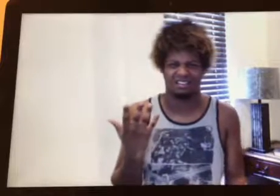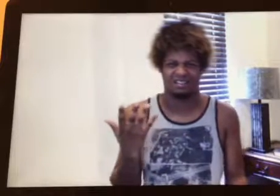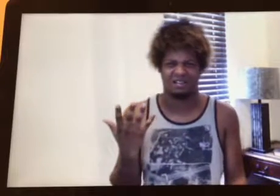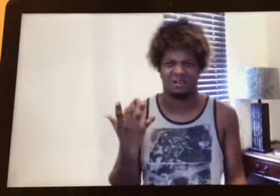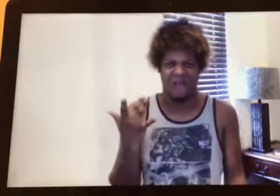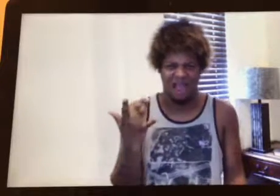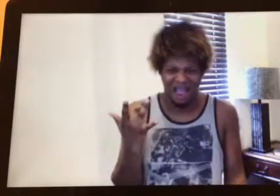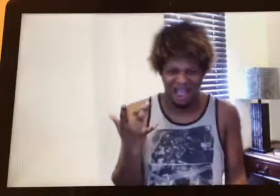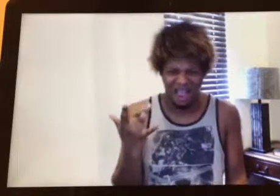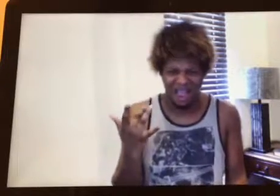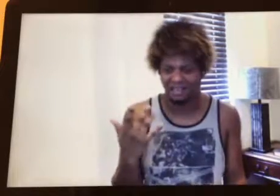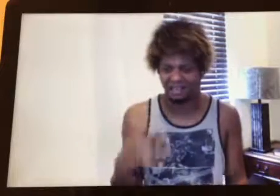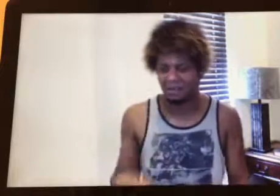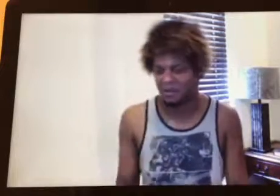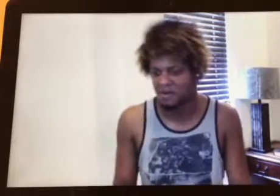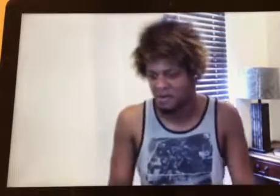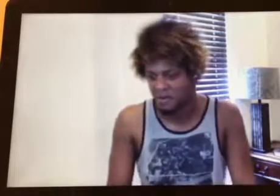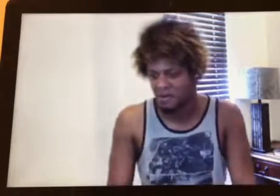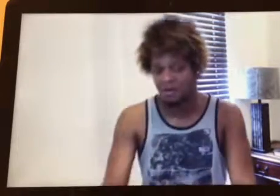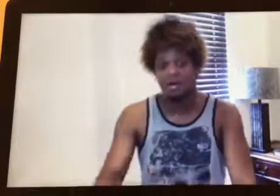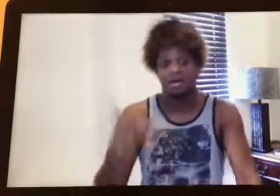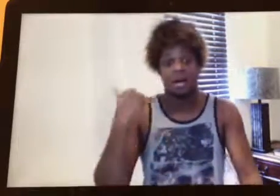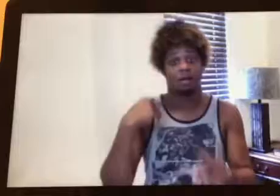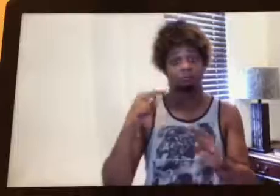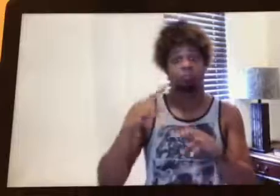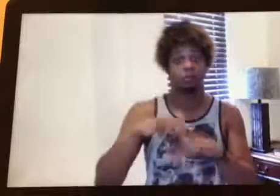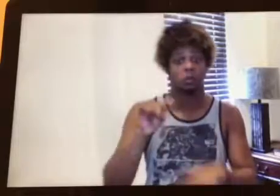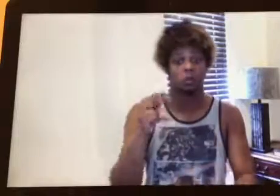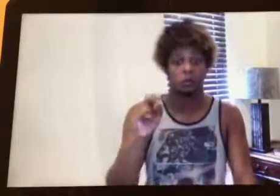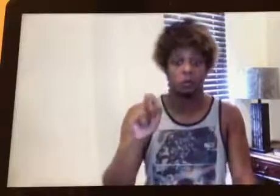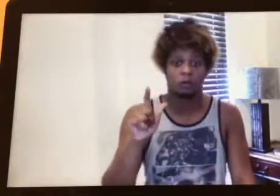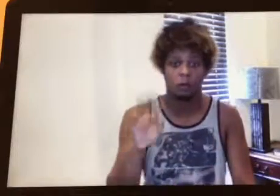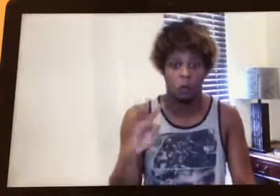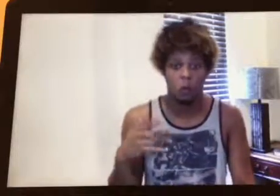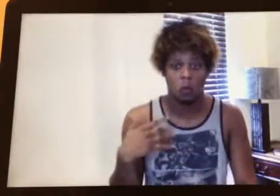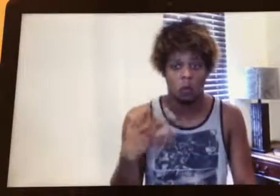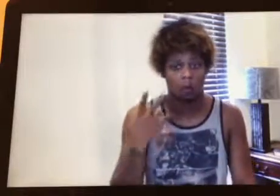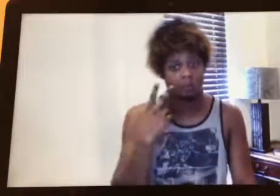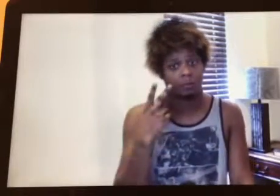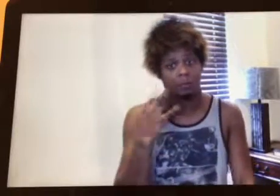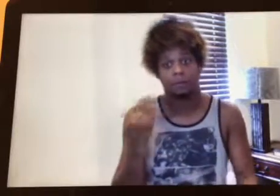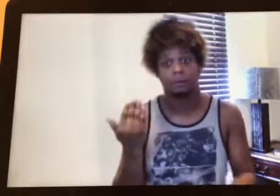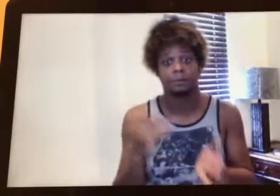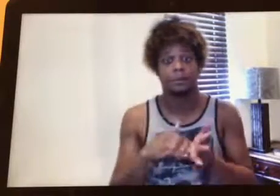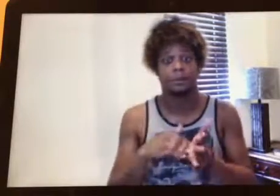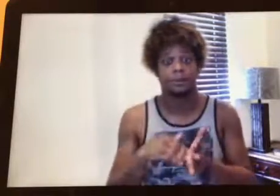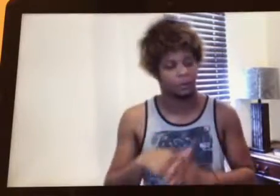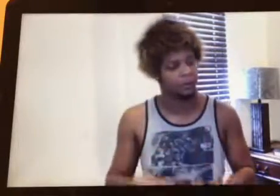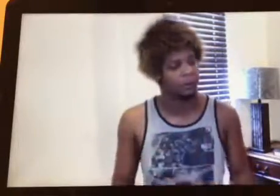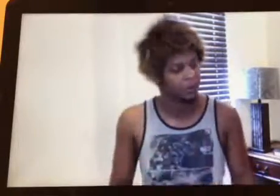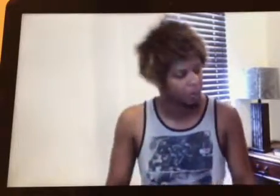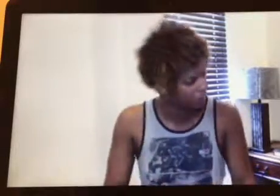hated it. I was like, why would somebody show up? I did not understand. So June 24th, we'll